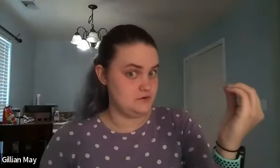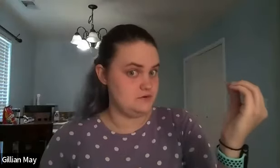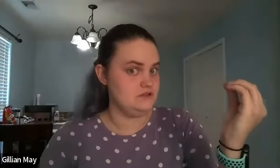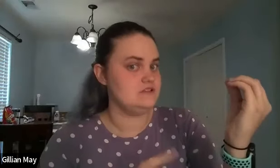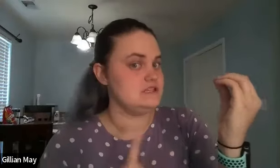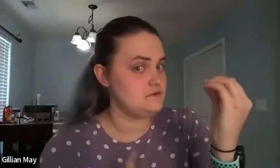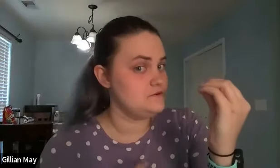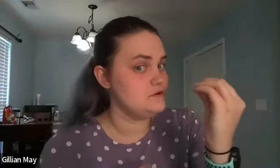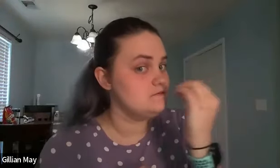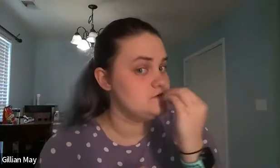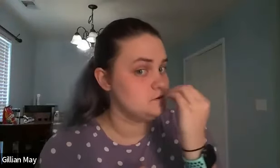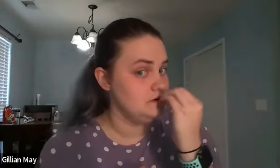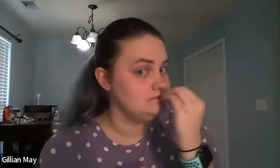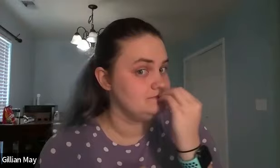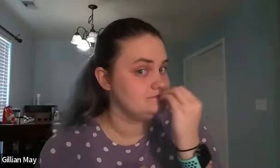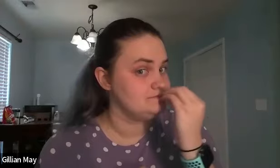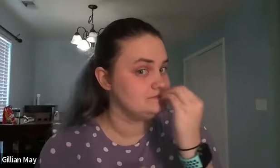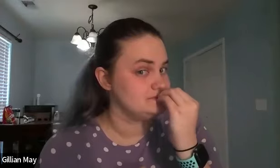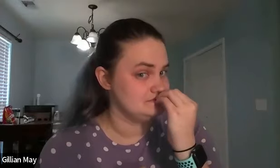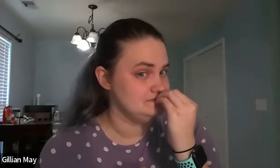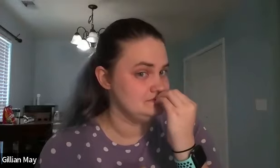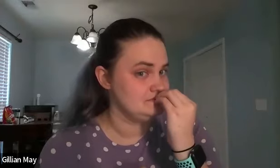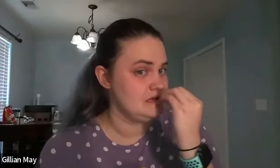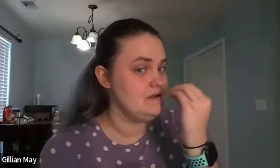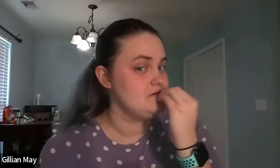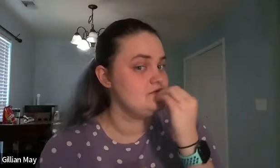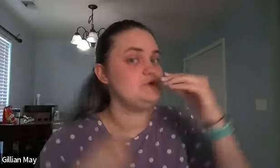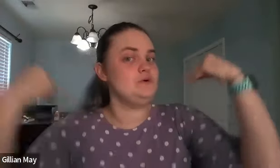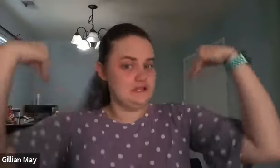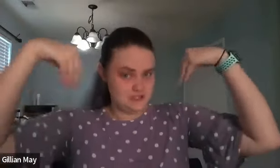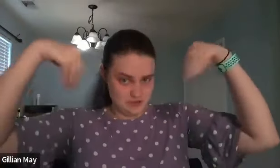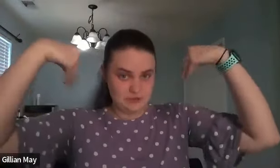food. So the sign for food is food. Mm-hmm. Food store.